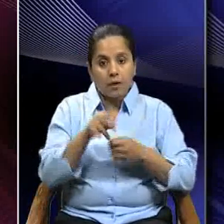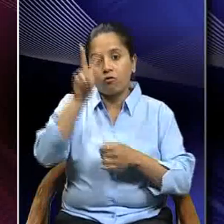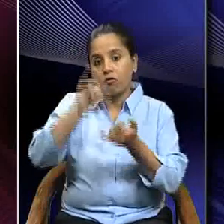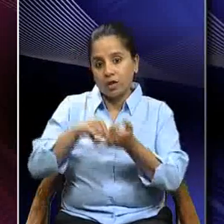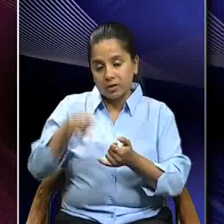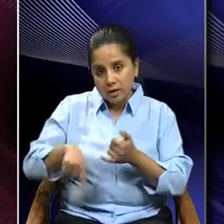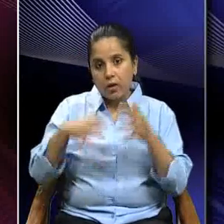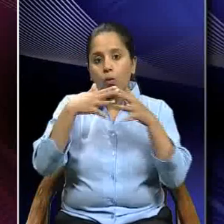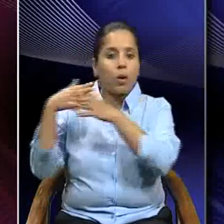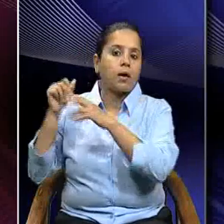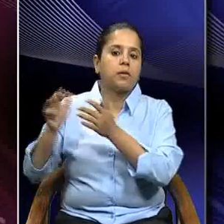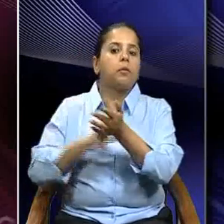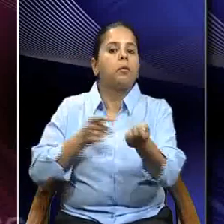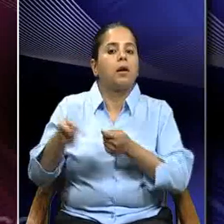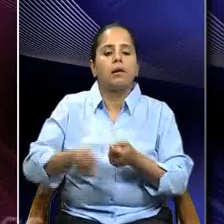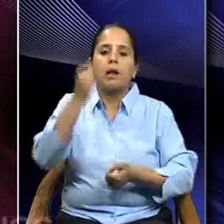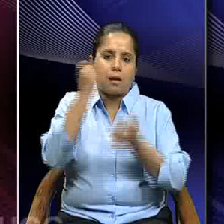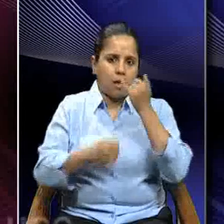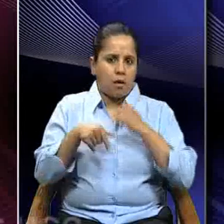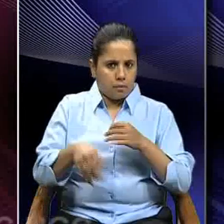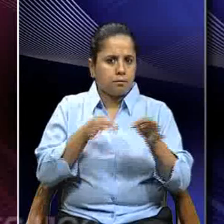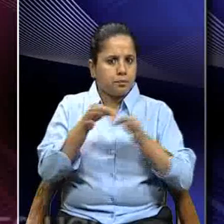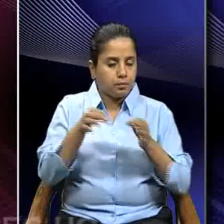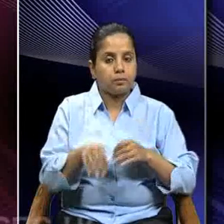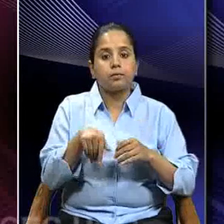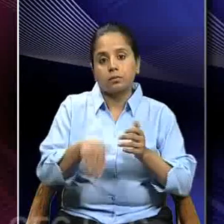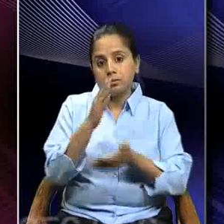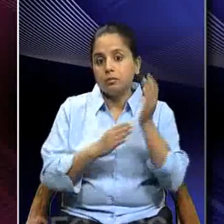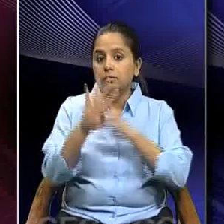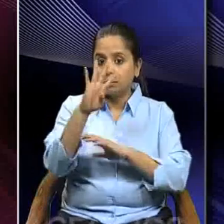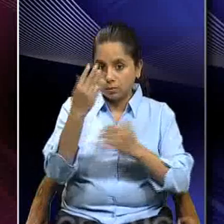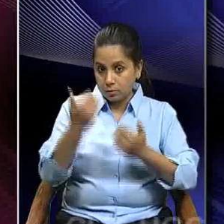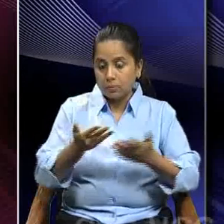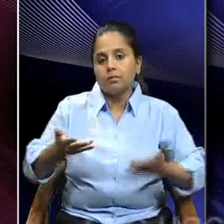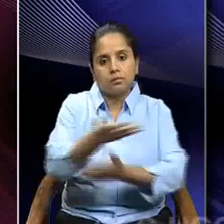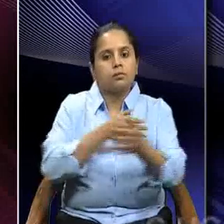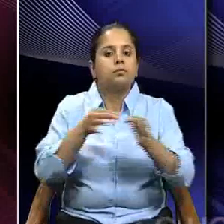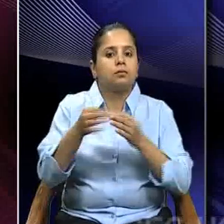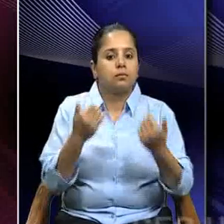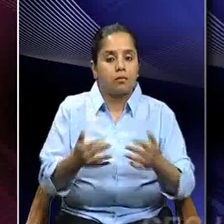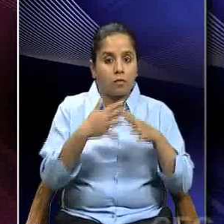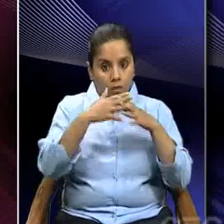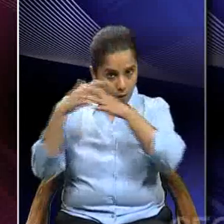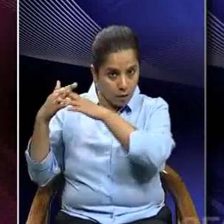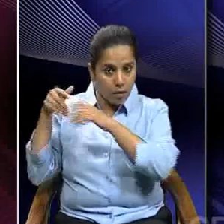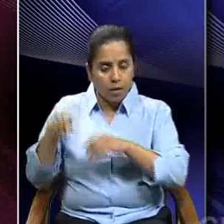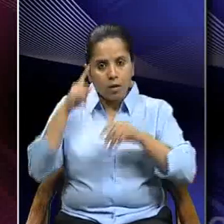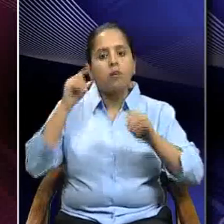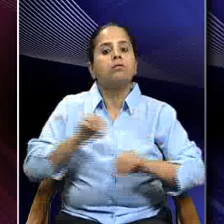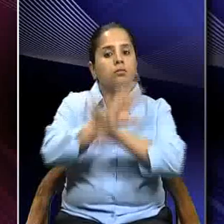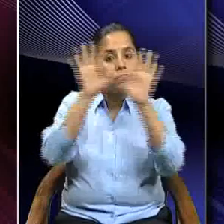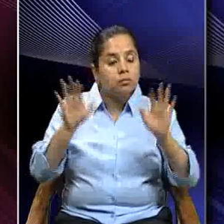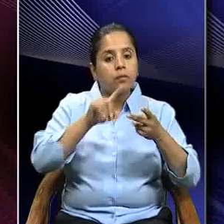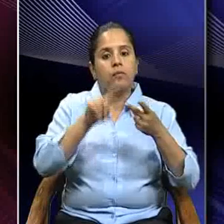management. This is going to be the last part, that is part 4 of this discussion on Western Enlightenment and